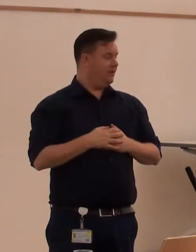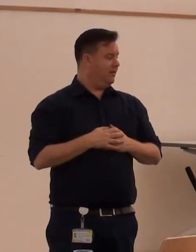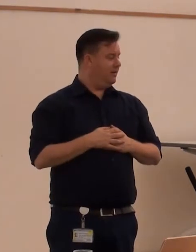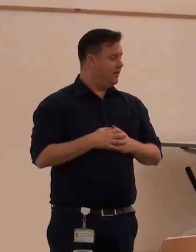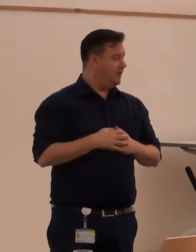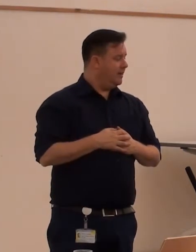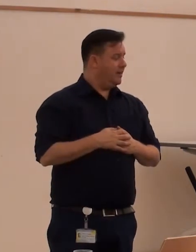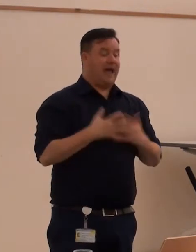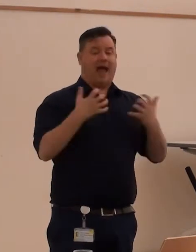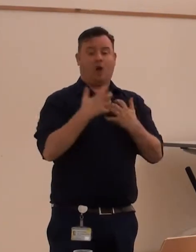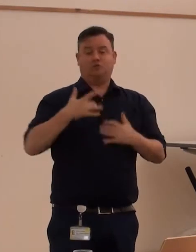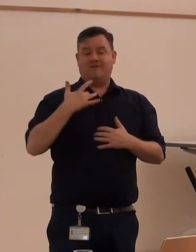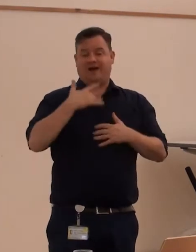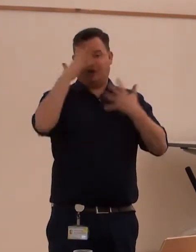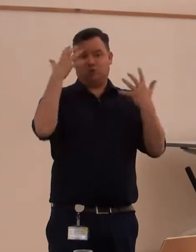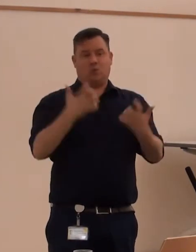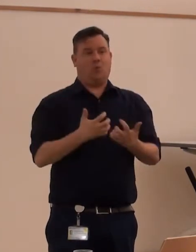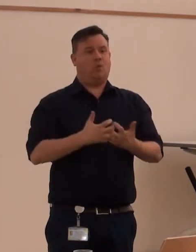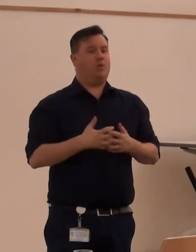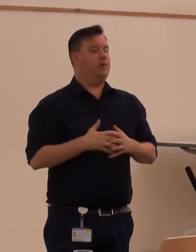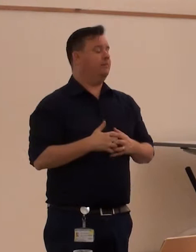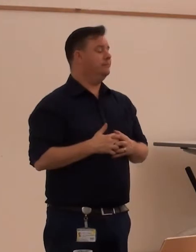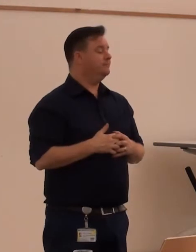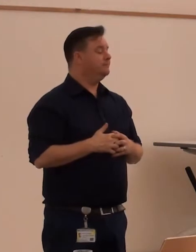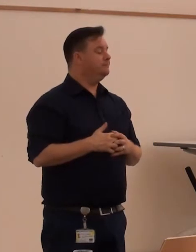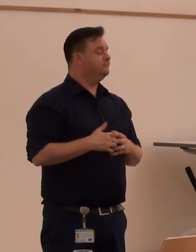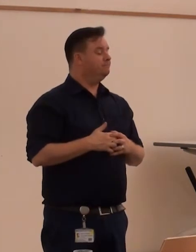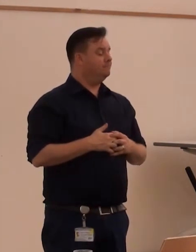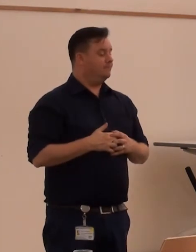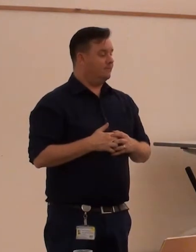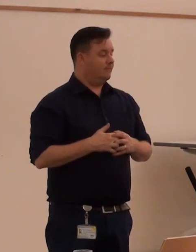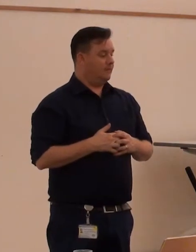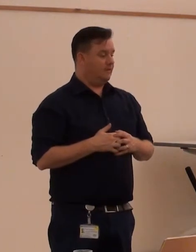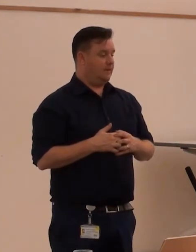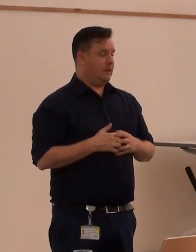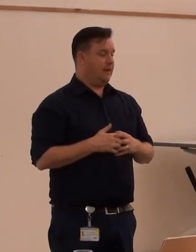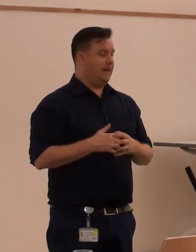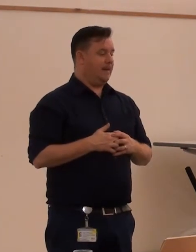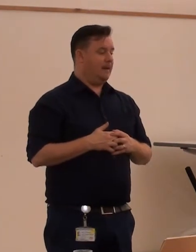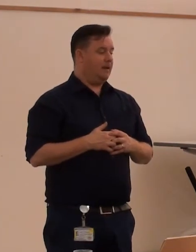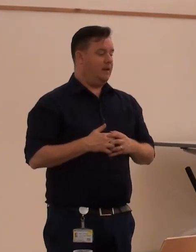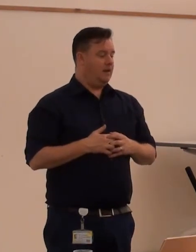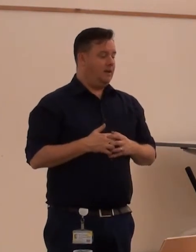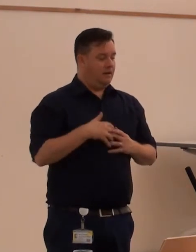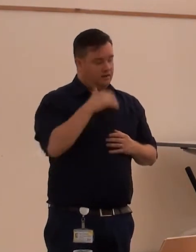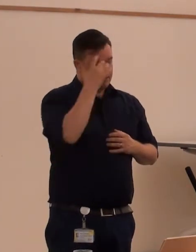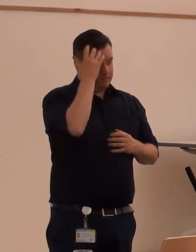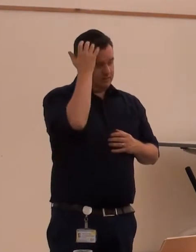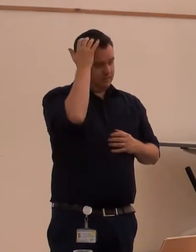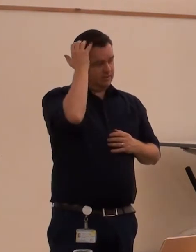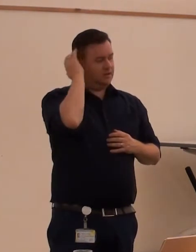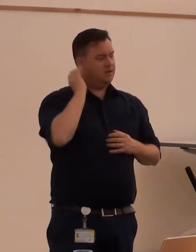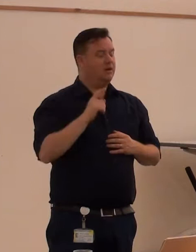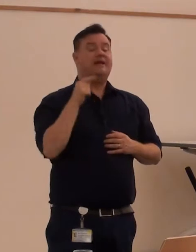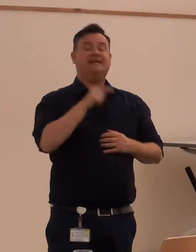and hang the other side on the hill. That's probably true. So that's me work on it. This is it being hauled